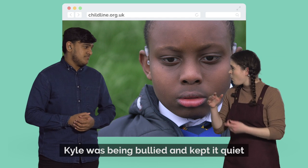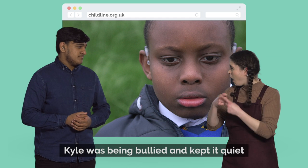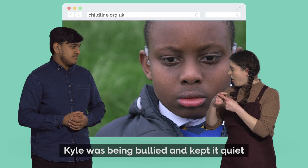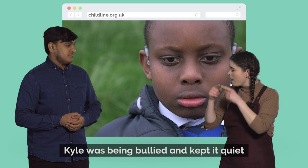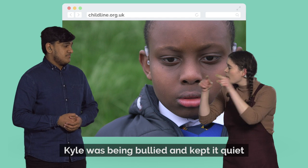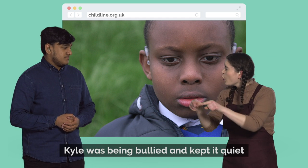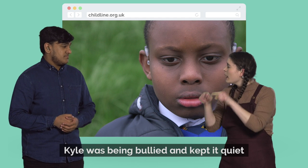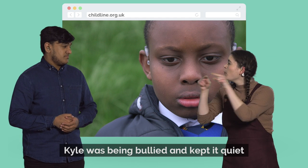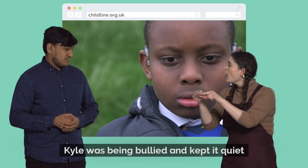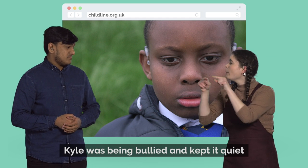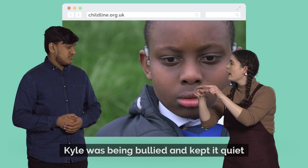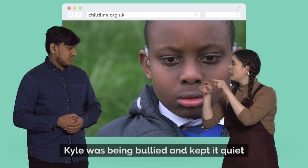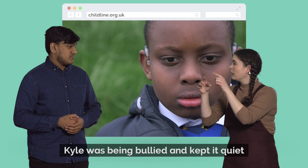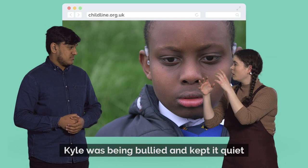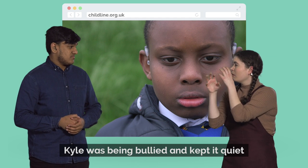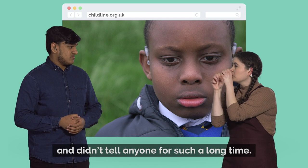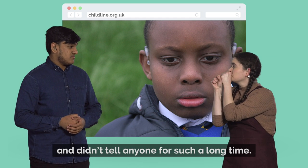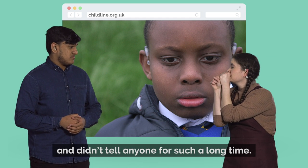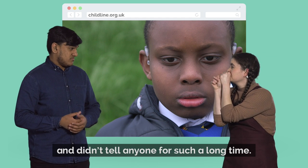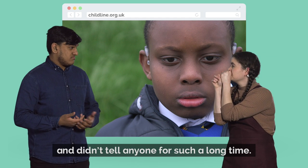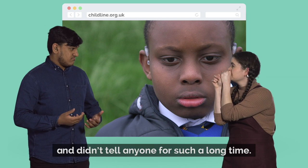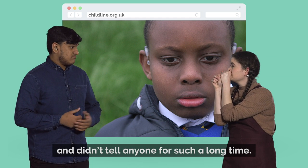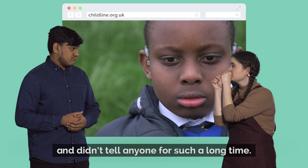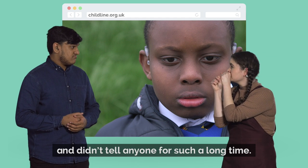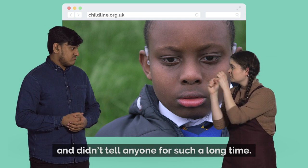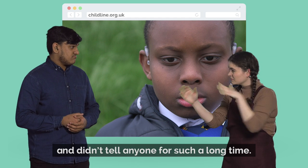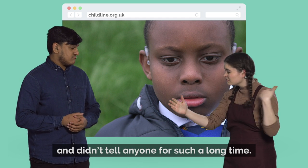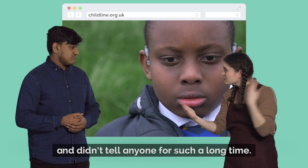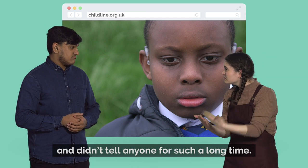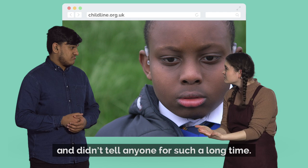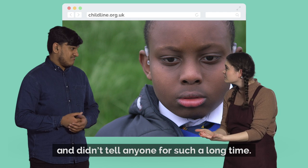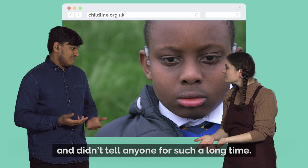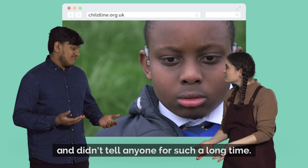Kyle was being bullied and kept it quiet and didn't tell anyone for such a long time.